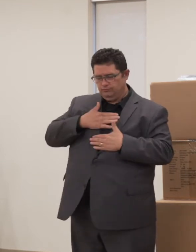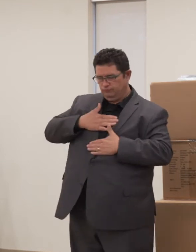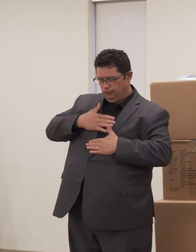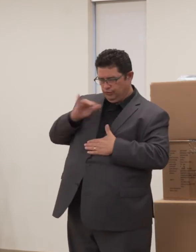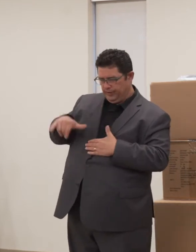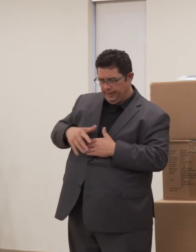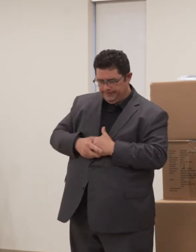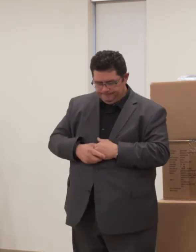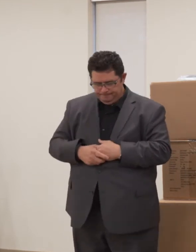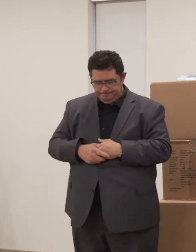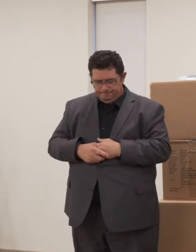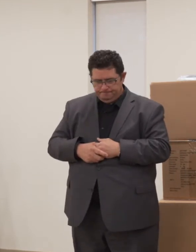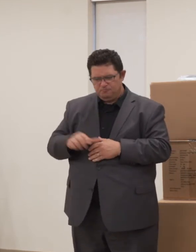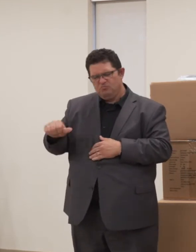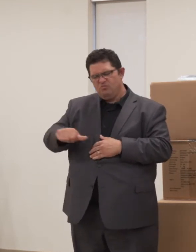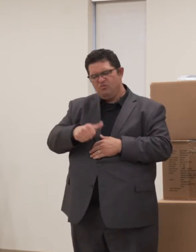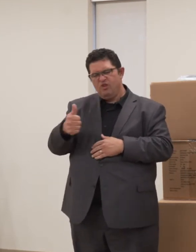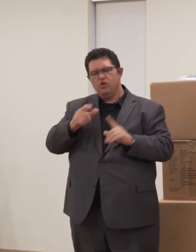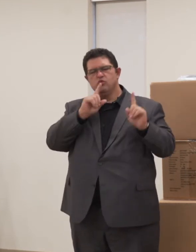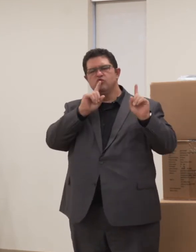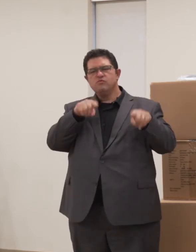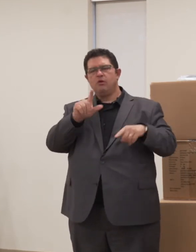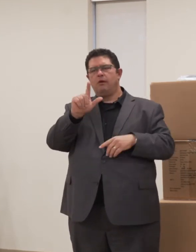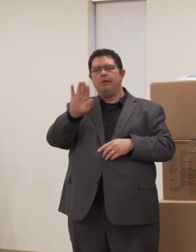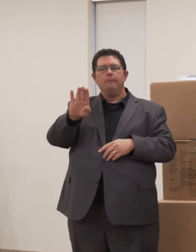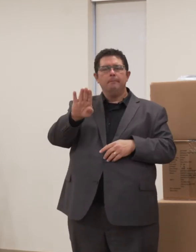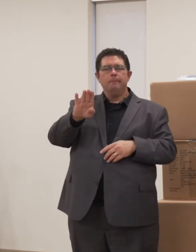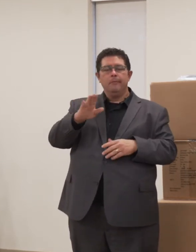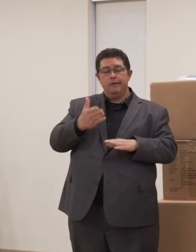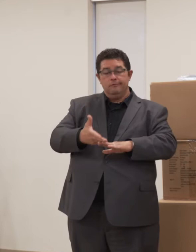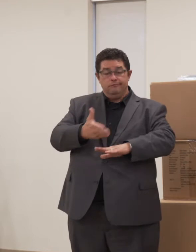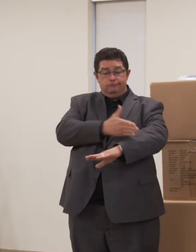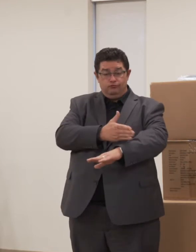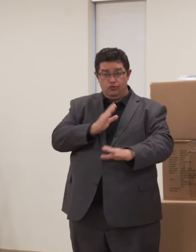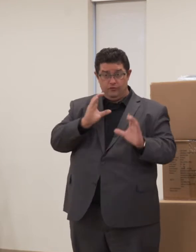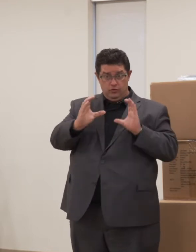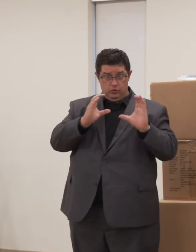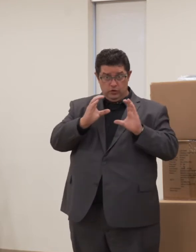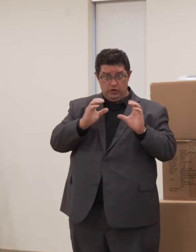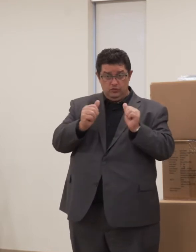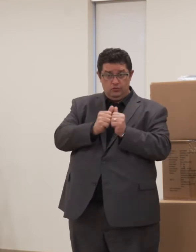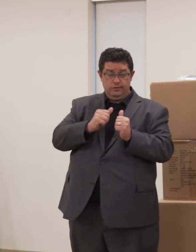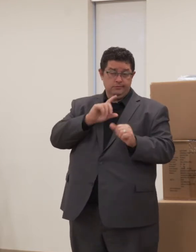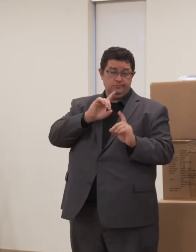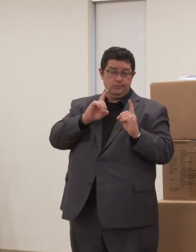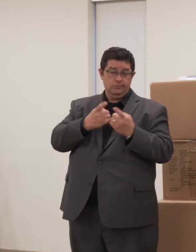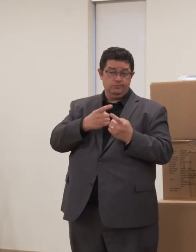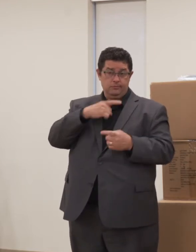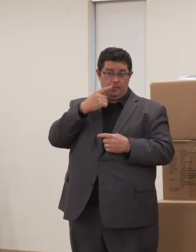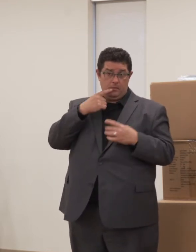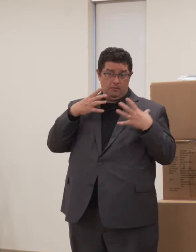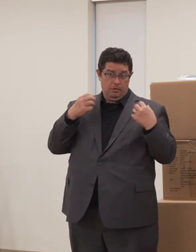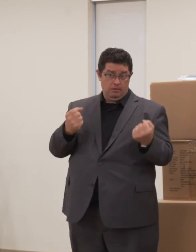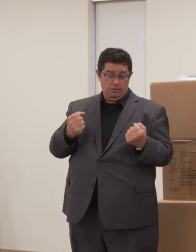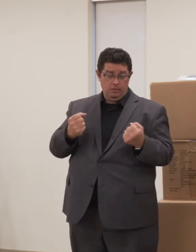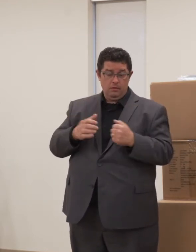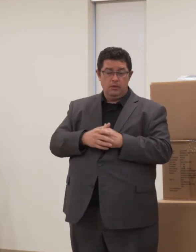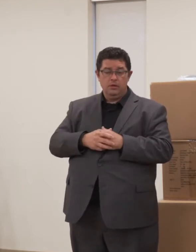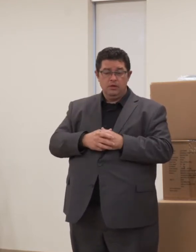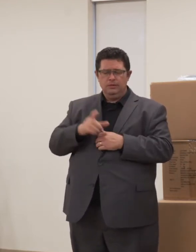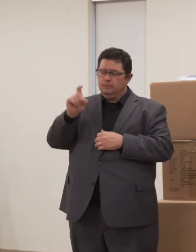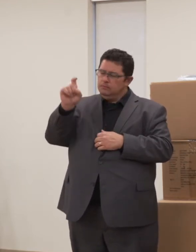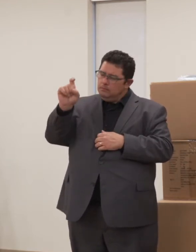The other local reporting labs and facilities have improved their communications with the Department of Public Health. We must have